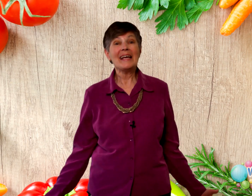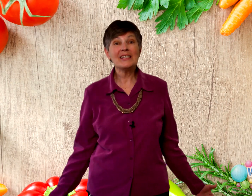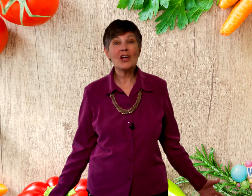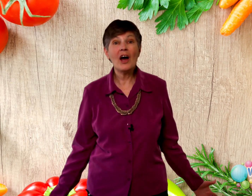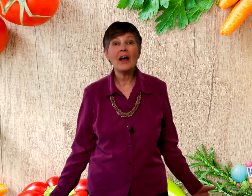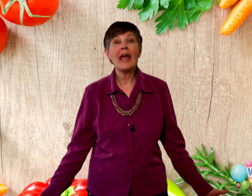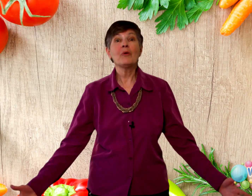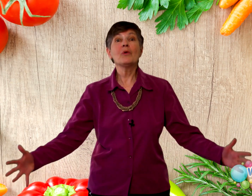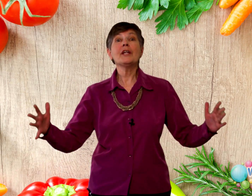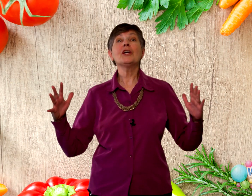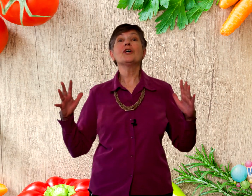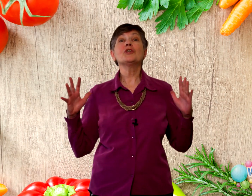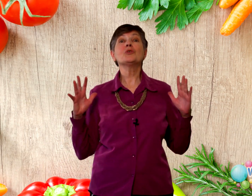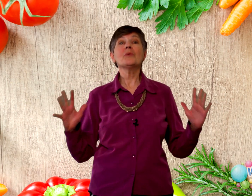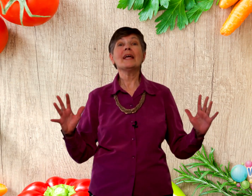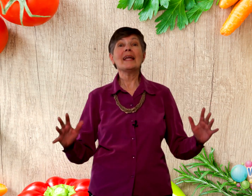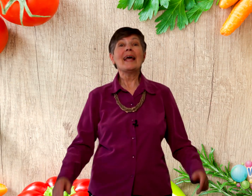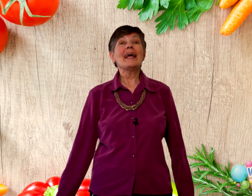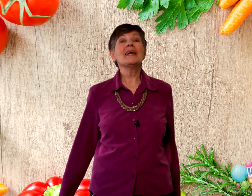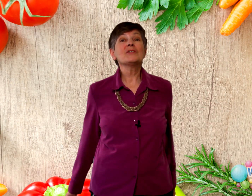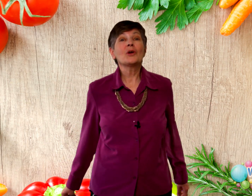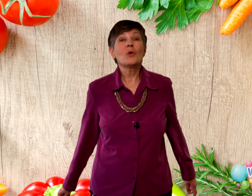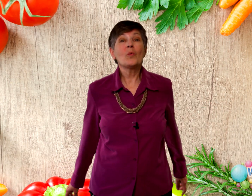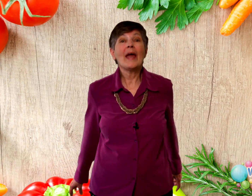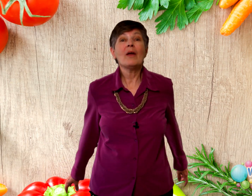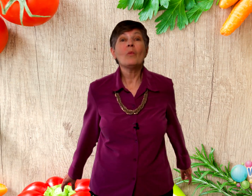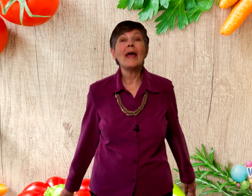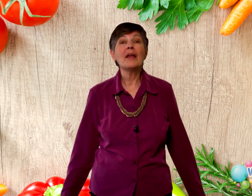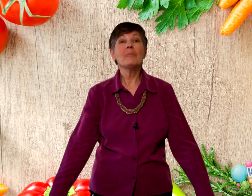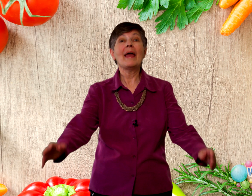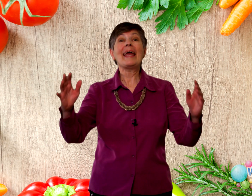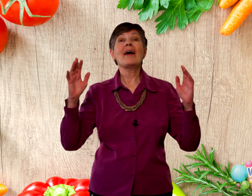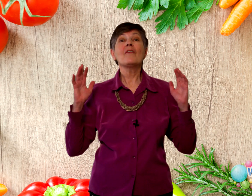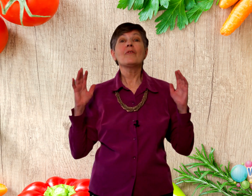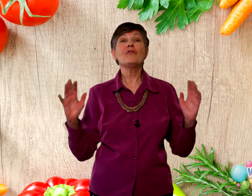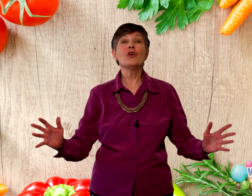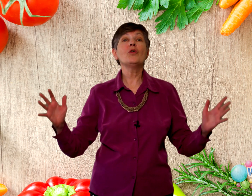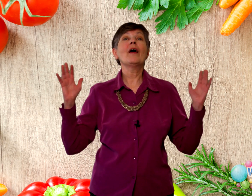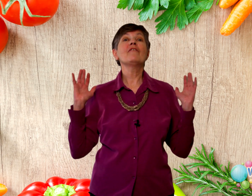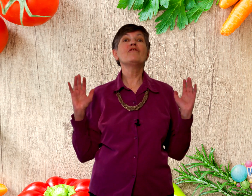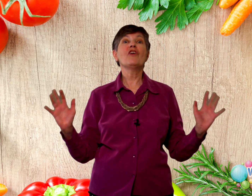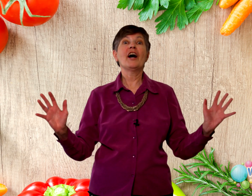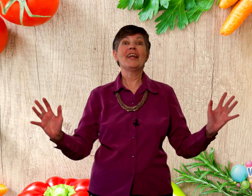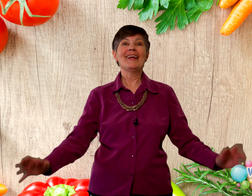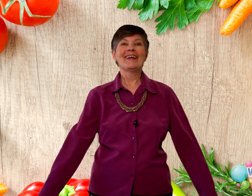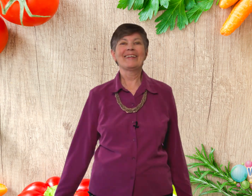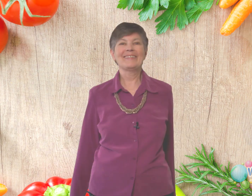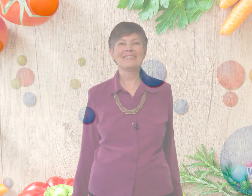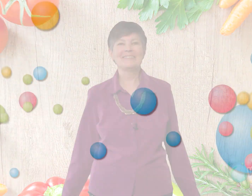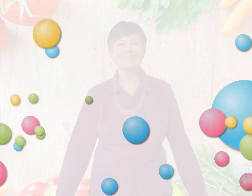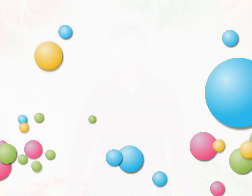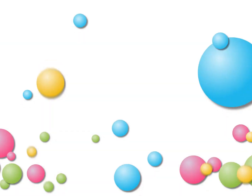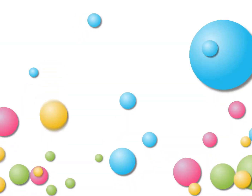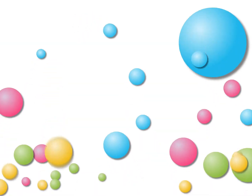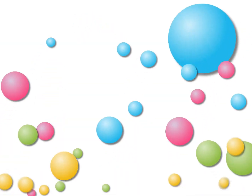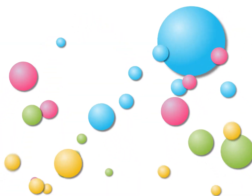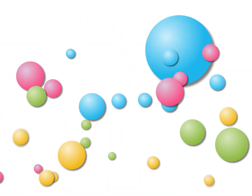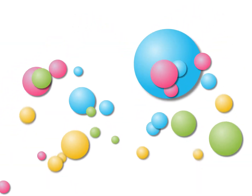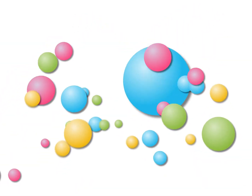Today's song, A Really Good Treat, is a great way to make food fun. We play along, you